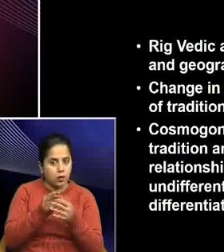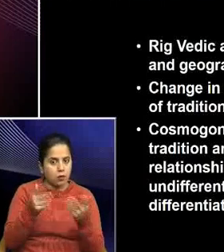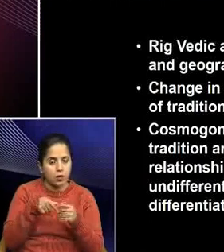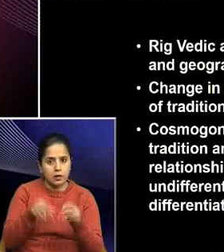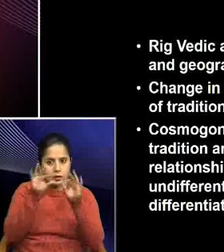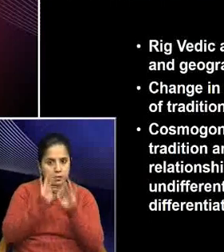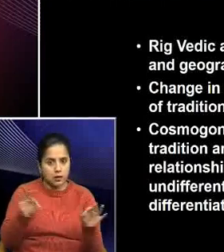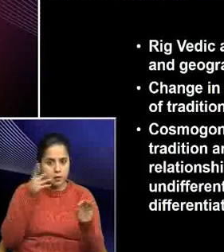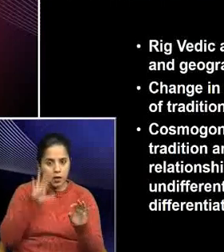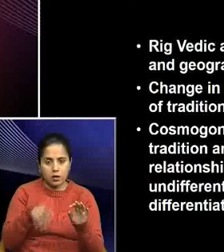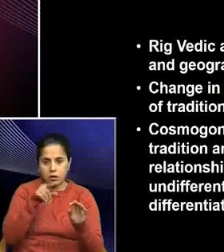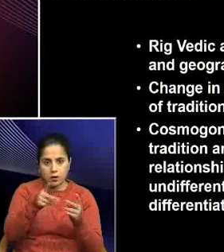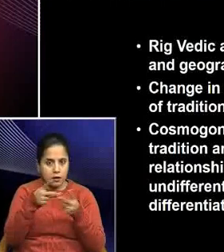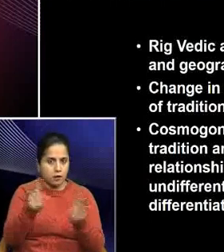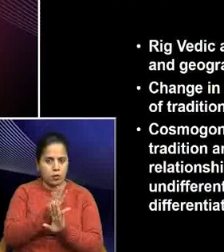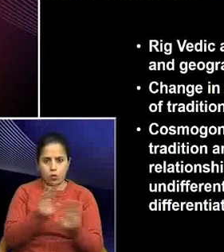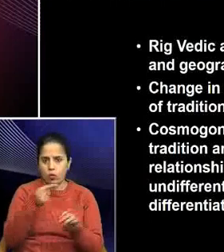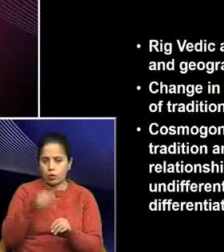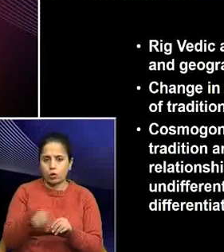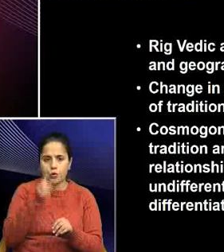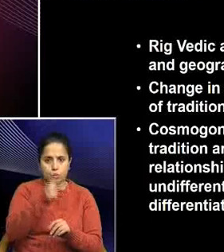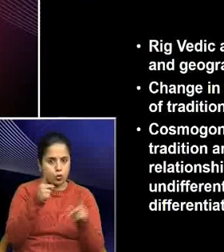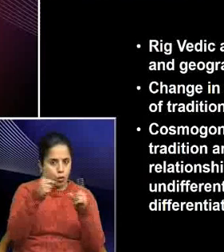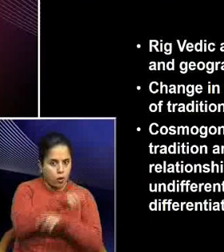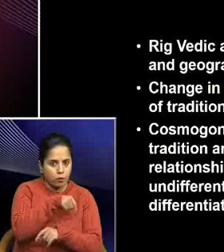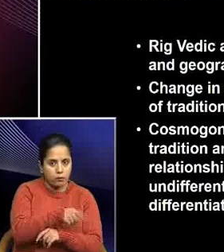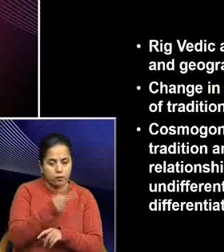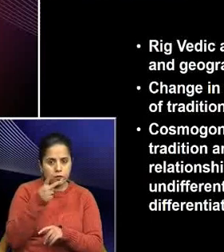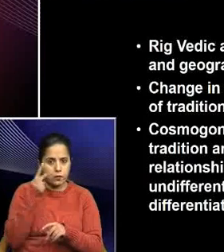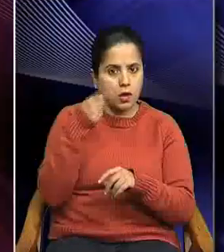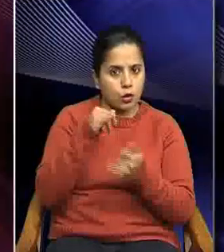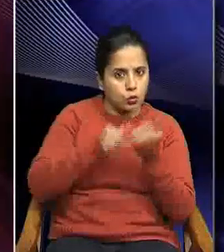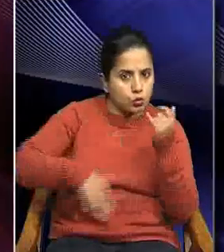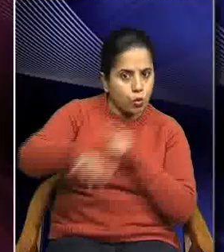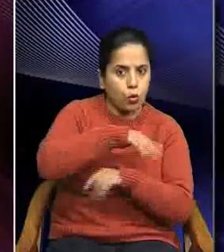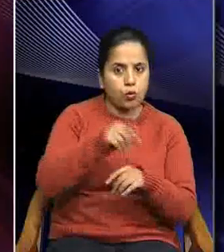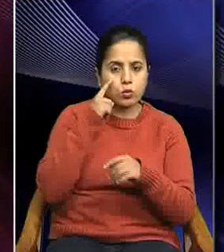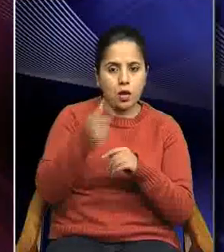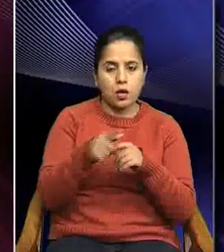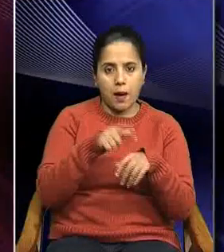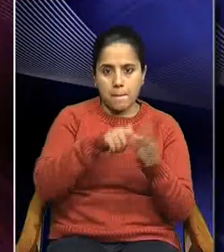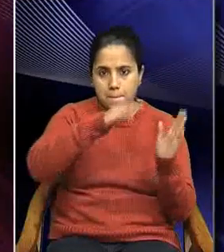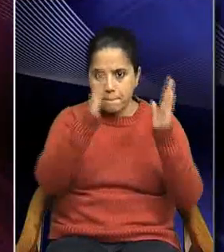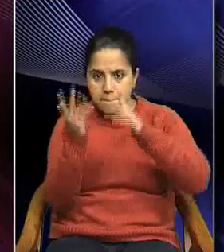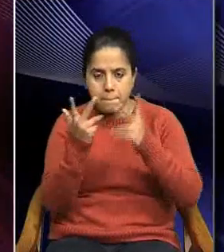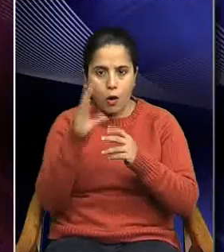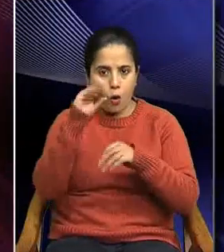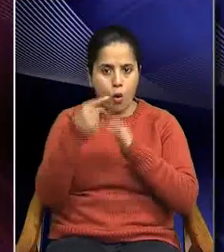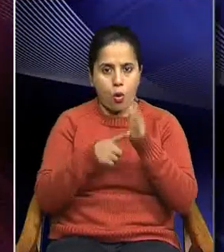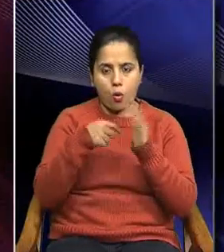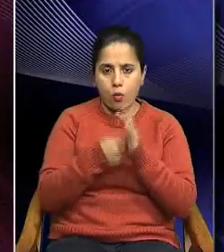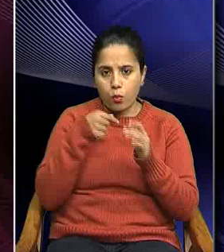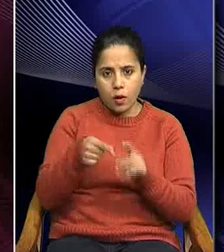simple undifferentiated to complex and differentiated social order, and that is the purpose of this